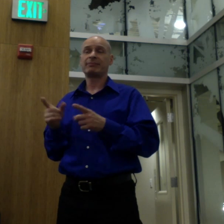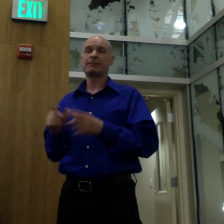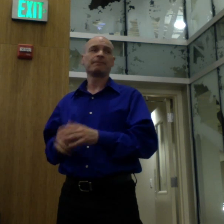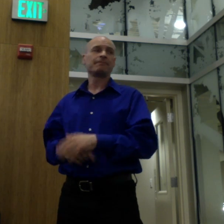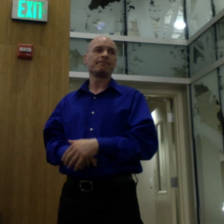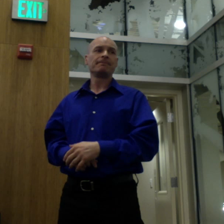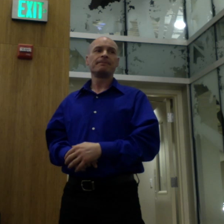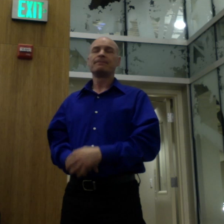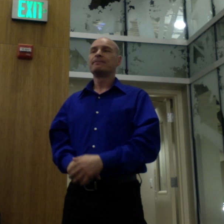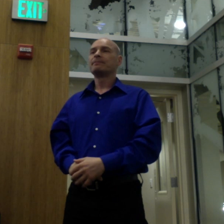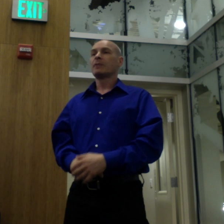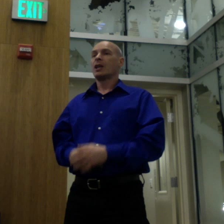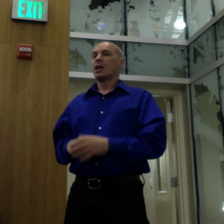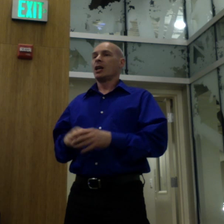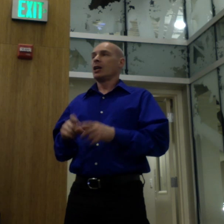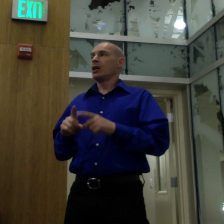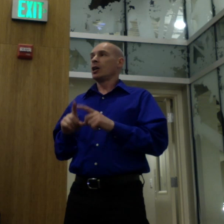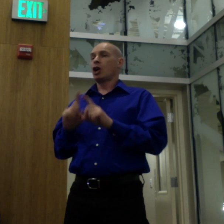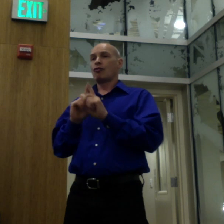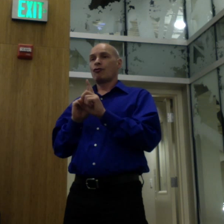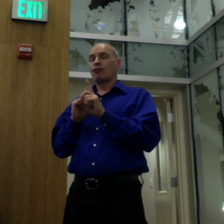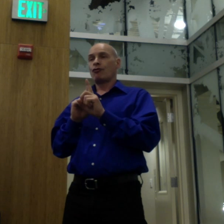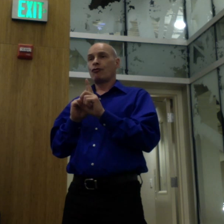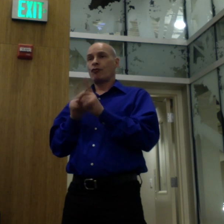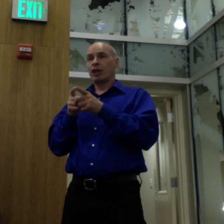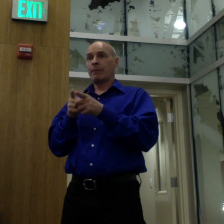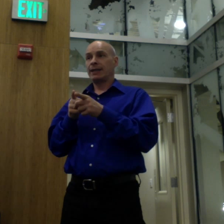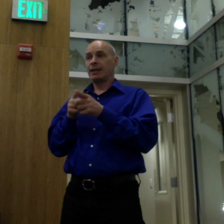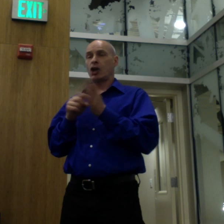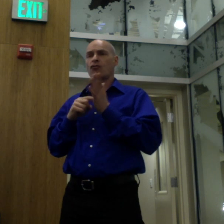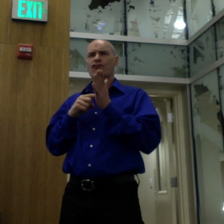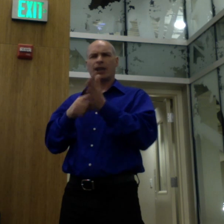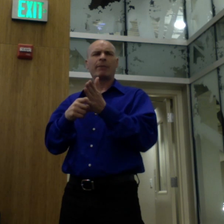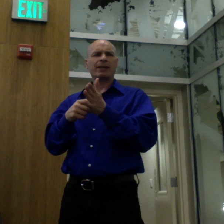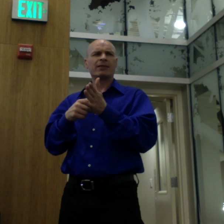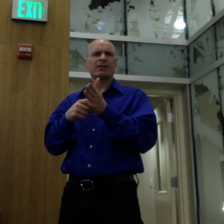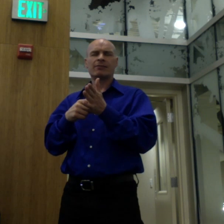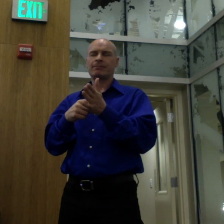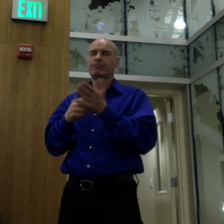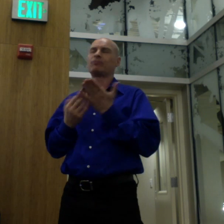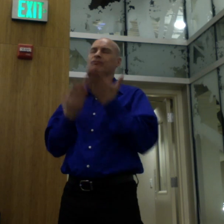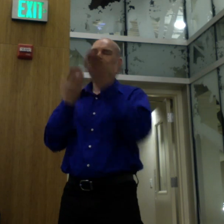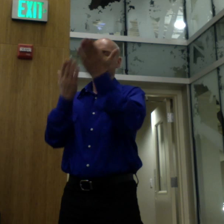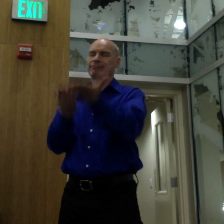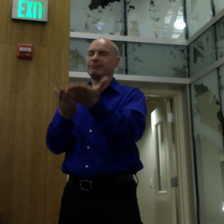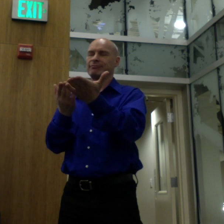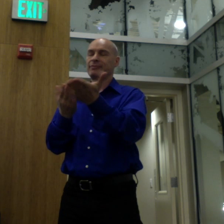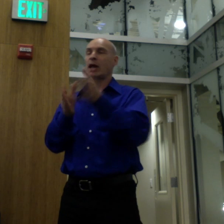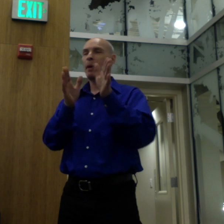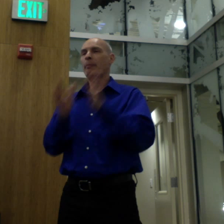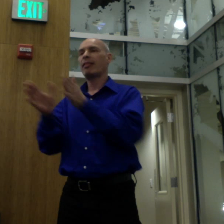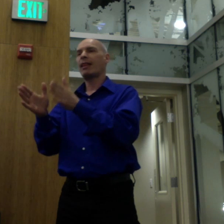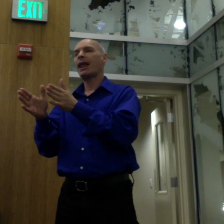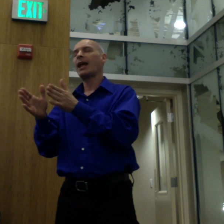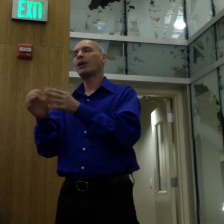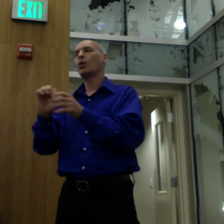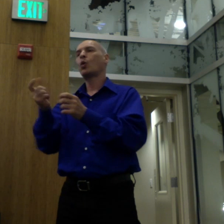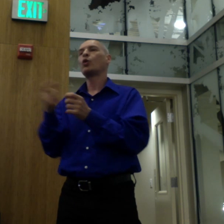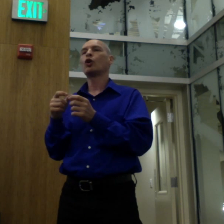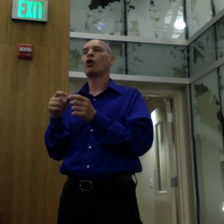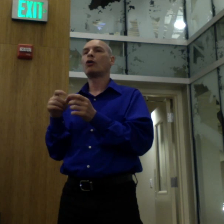So what I recommend is to come up with a communication plan. Have all of your contact phone